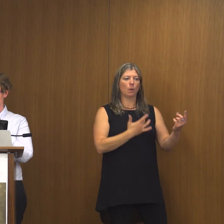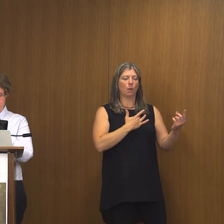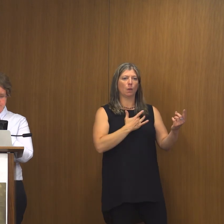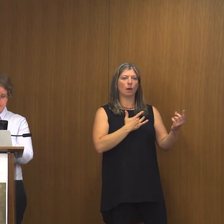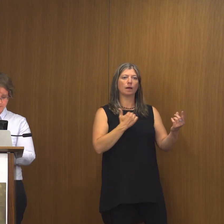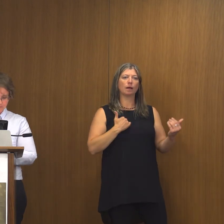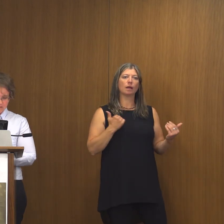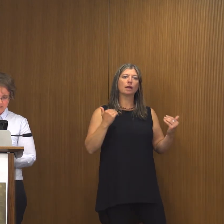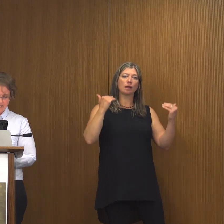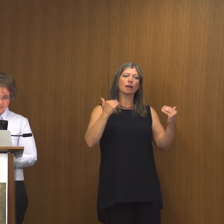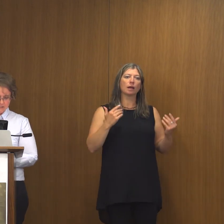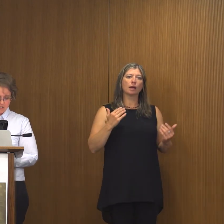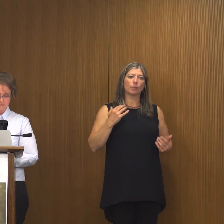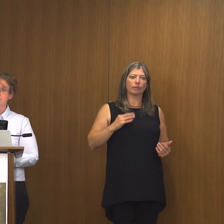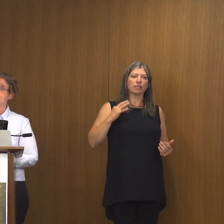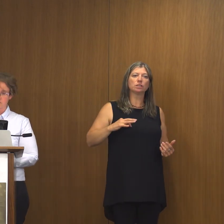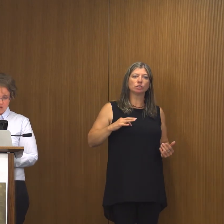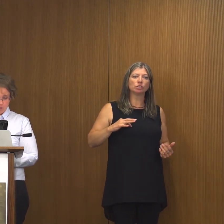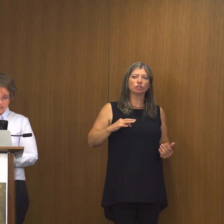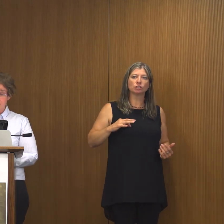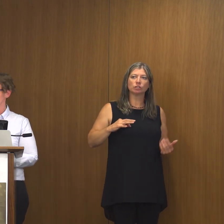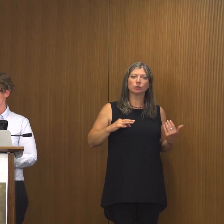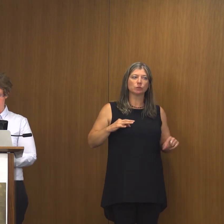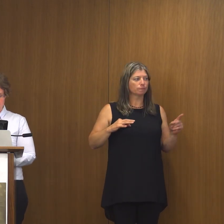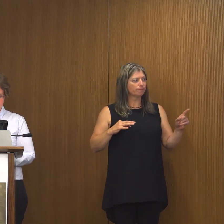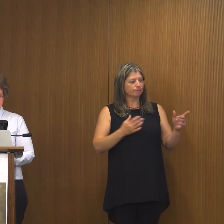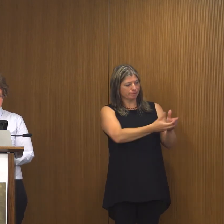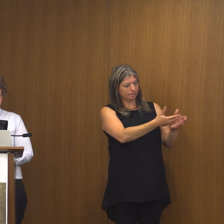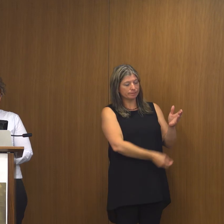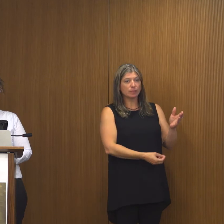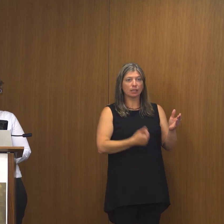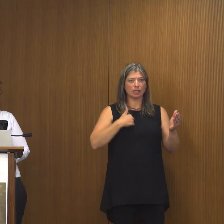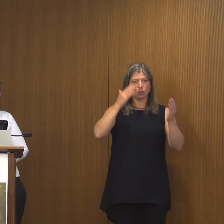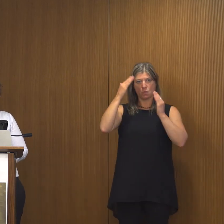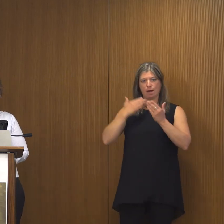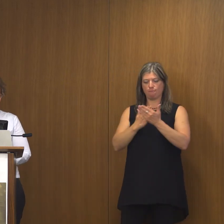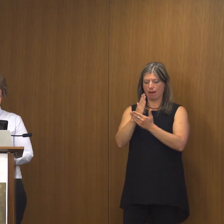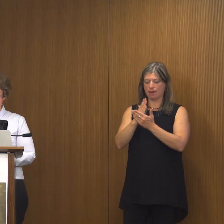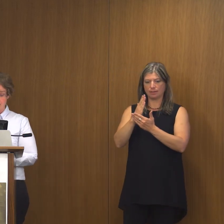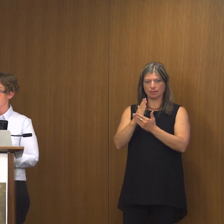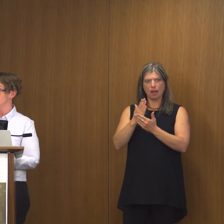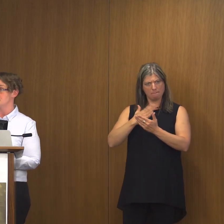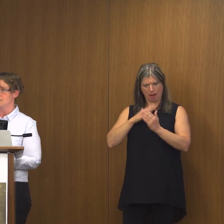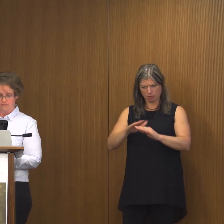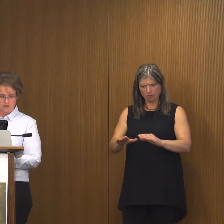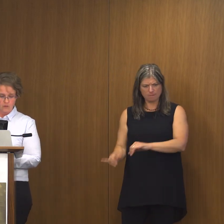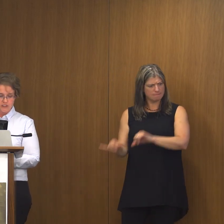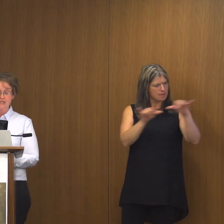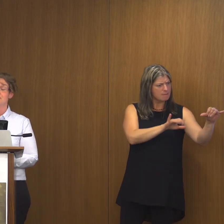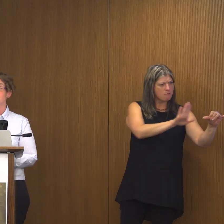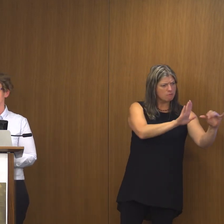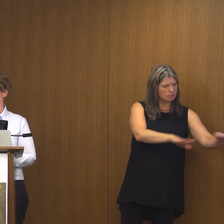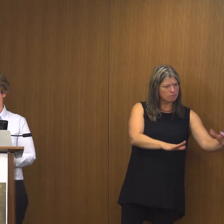privilege that Annie does not. Awareness of my family's rights. My children don't have any more rights than hers do.